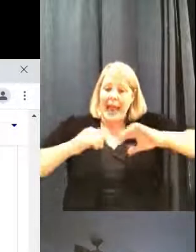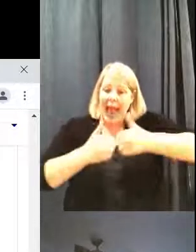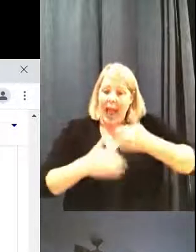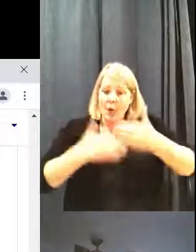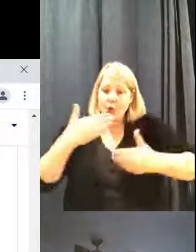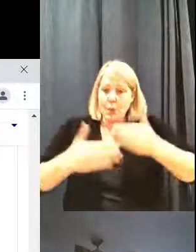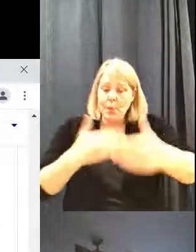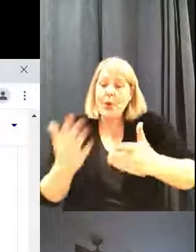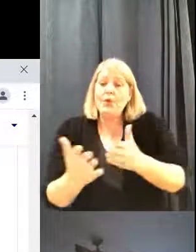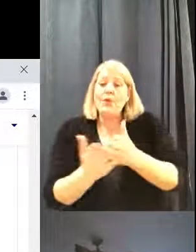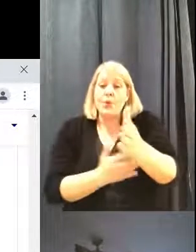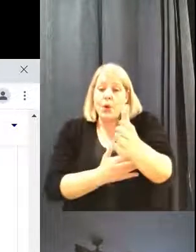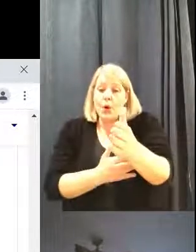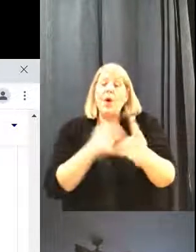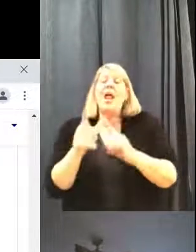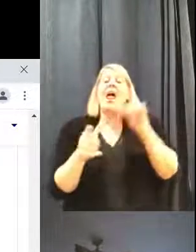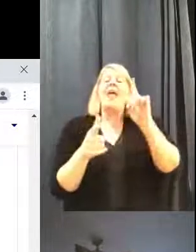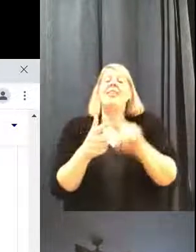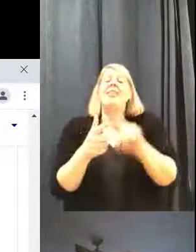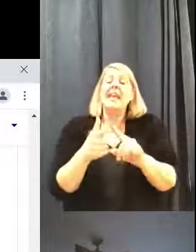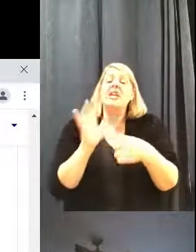you a brief course description